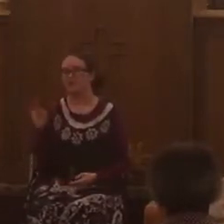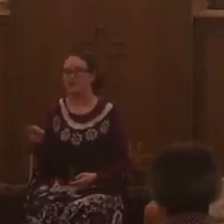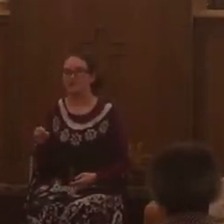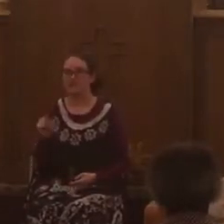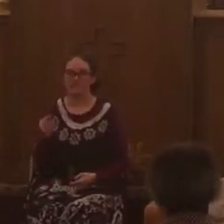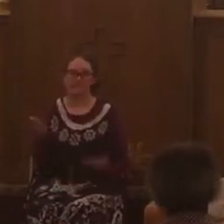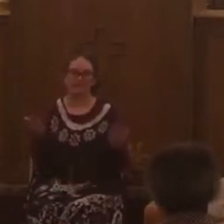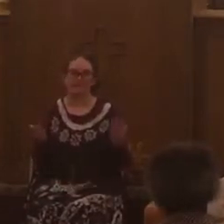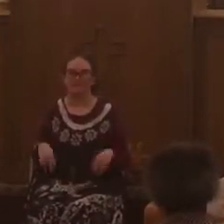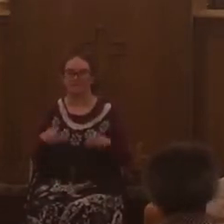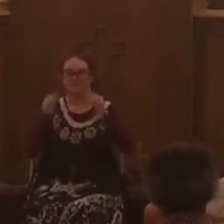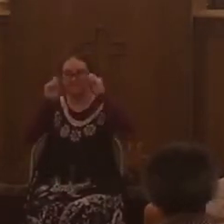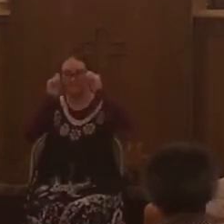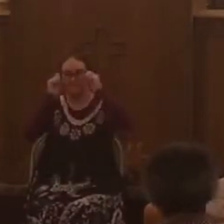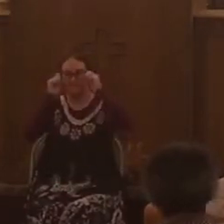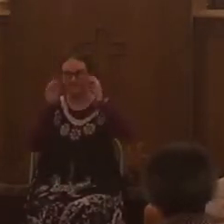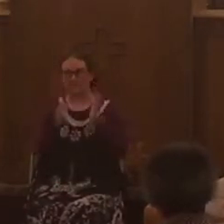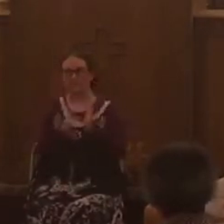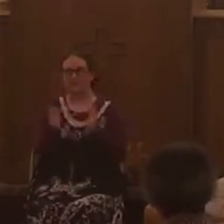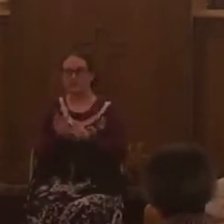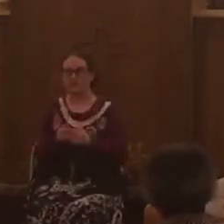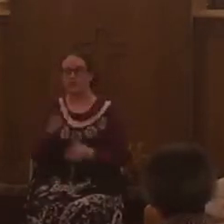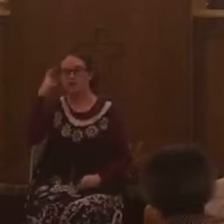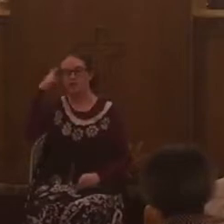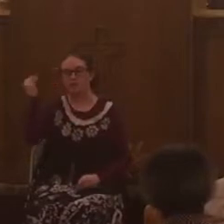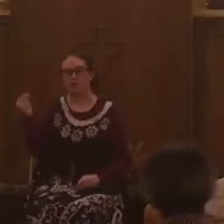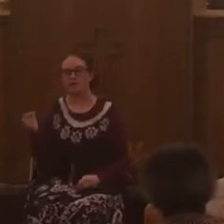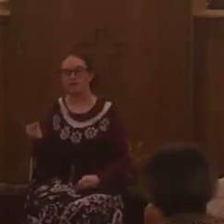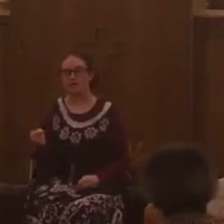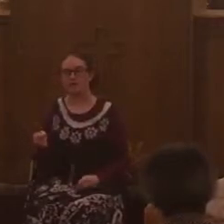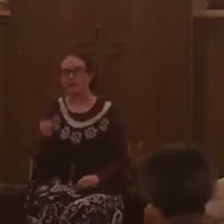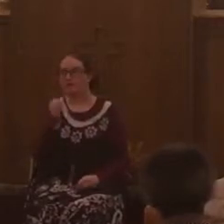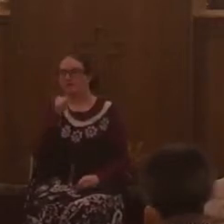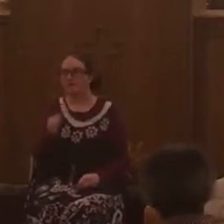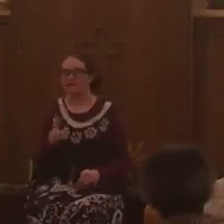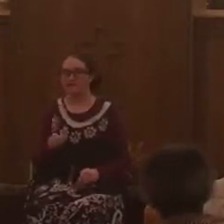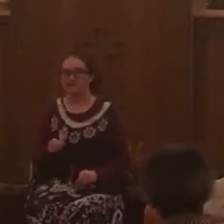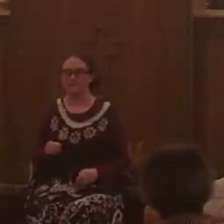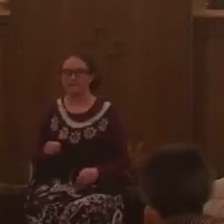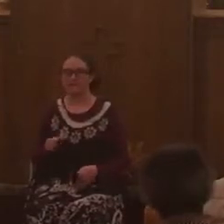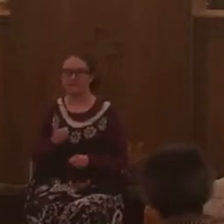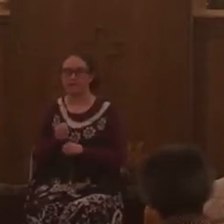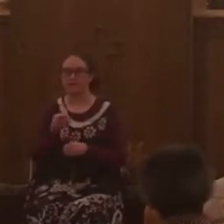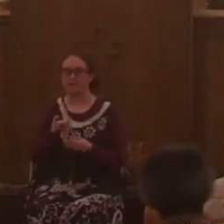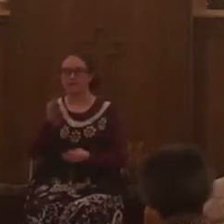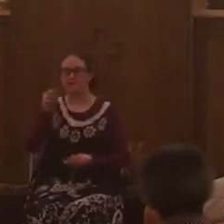Come on. You know what? The devil sneezes. Some of y'all fall over. Hello?